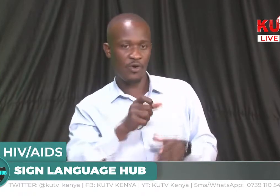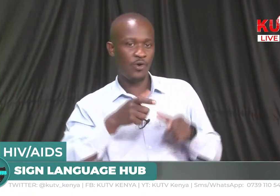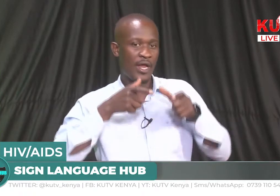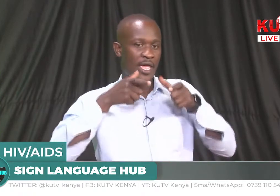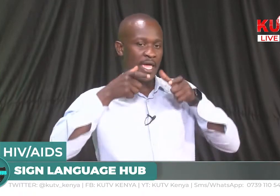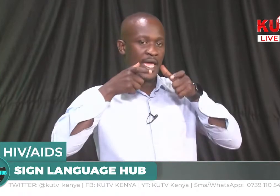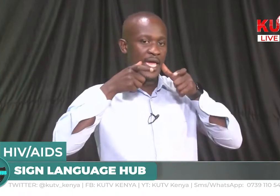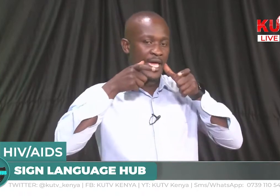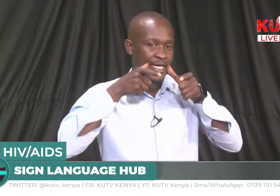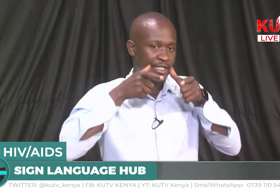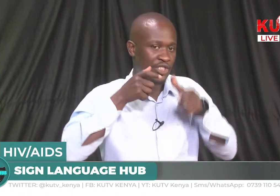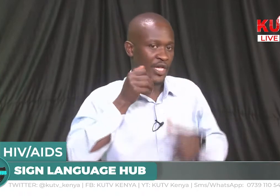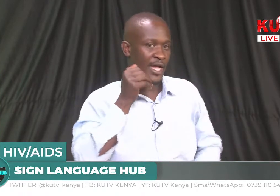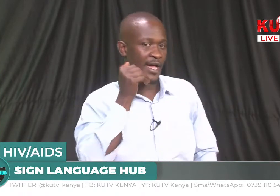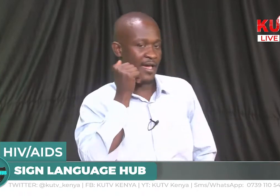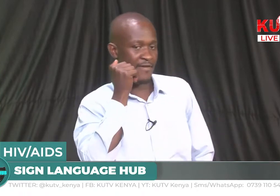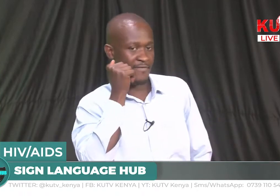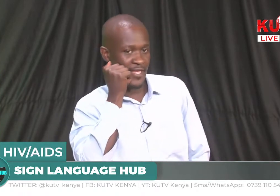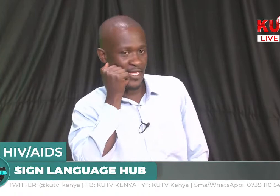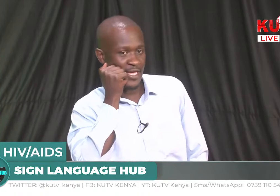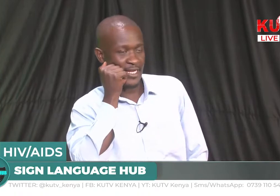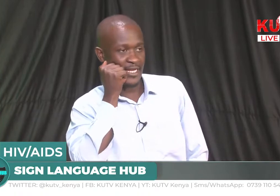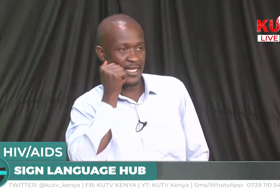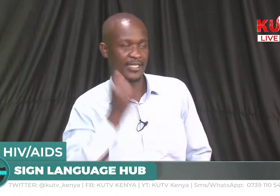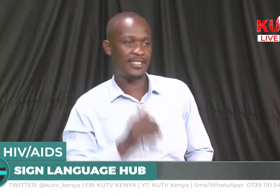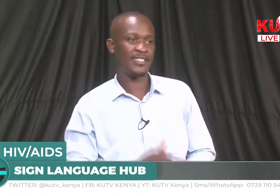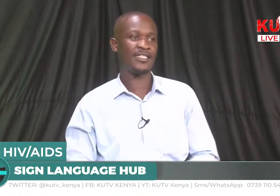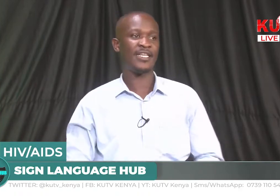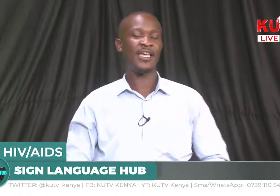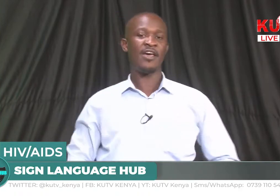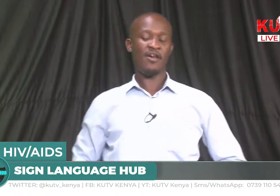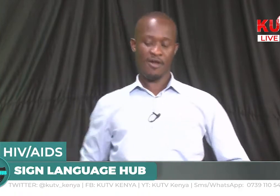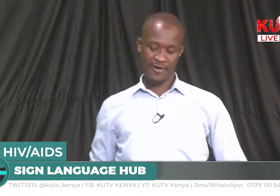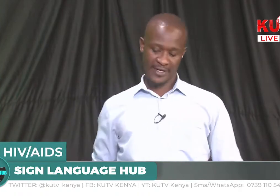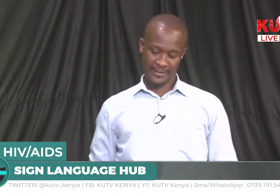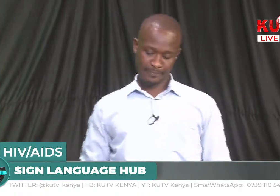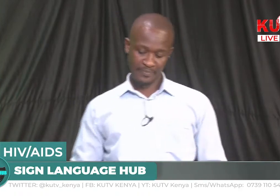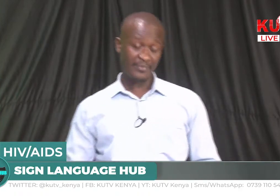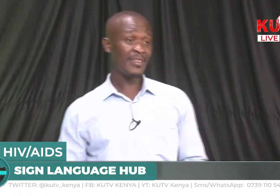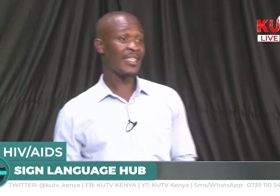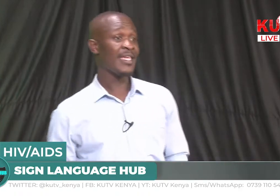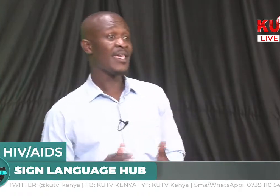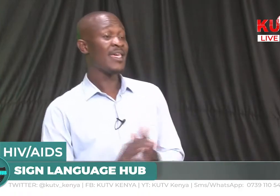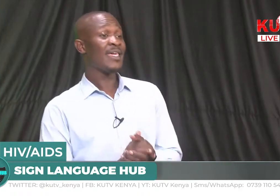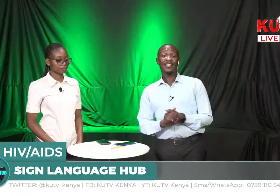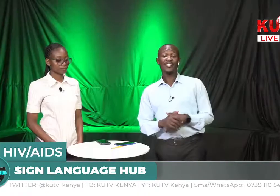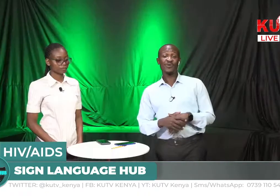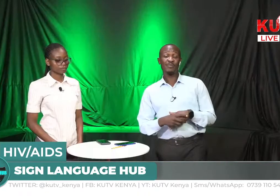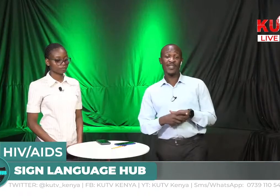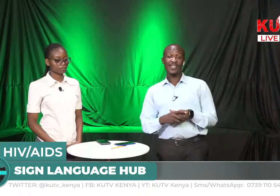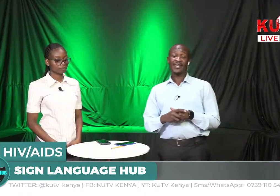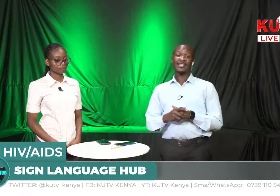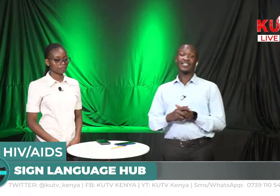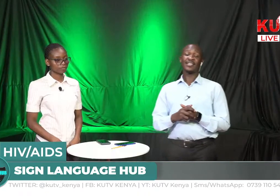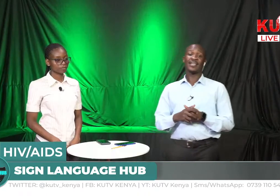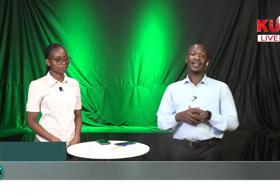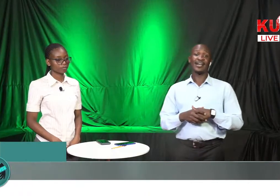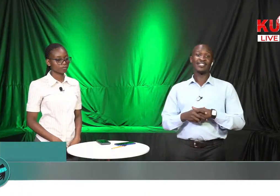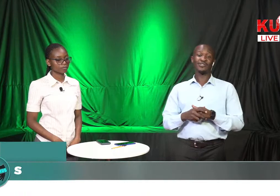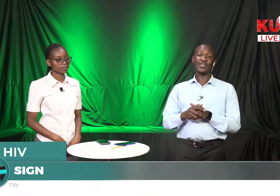or HIV and AIDS. All right. That will bring us to the